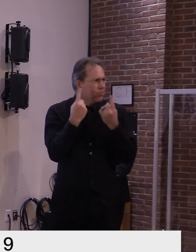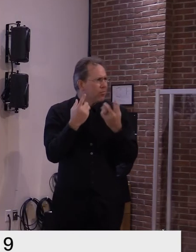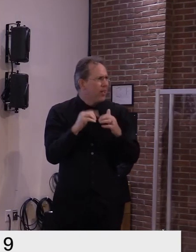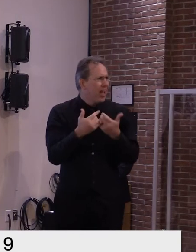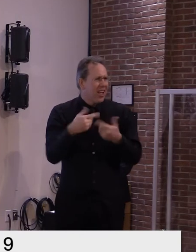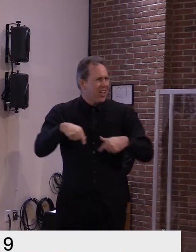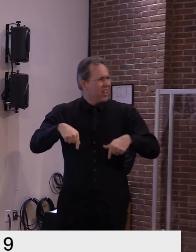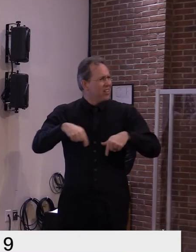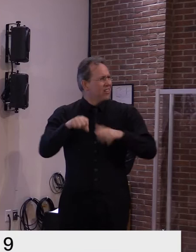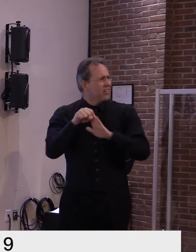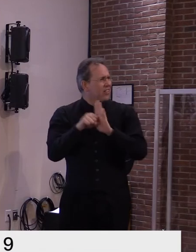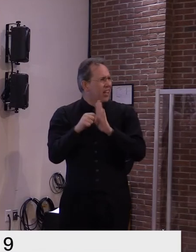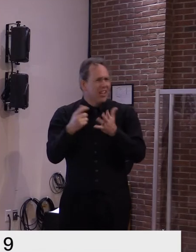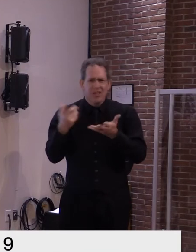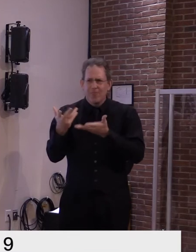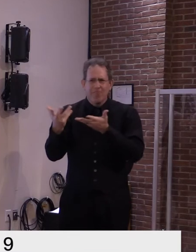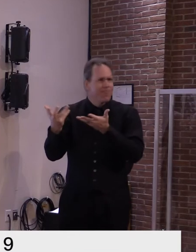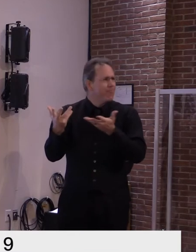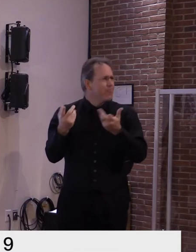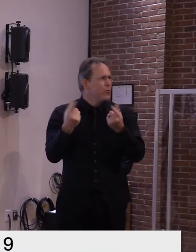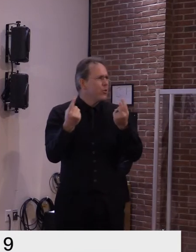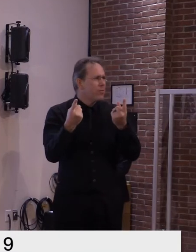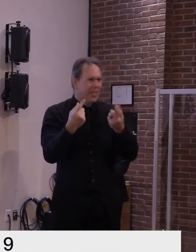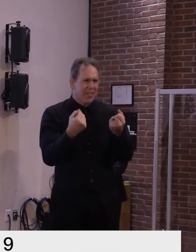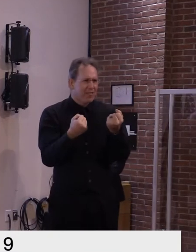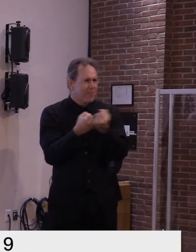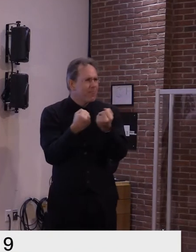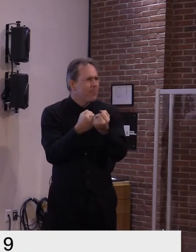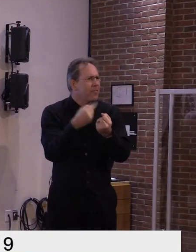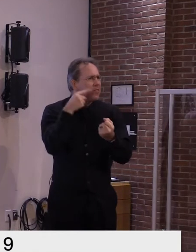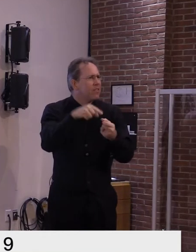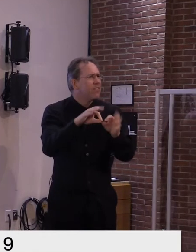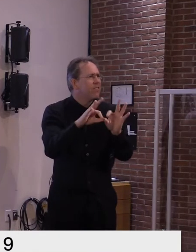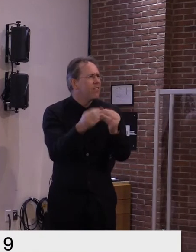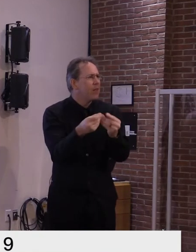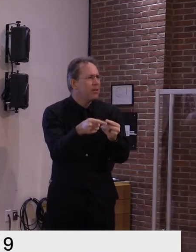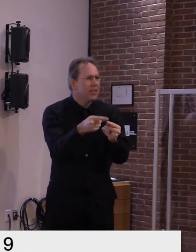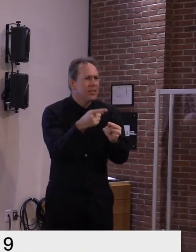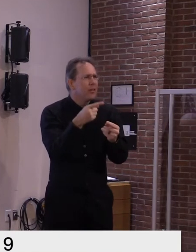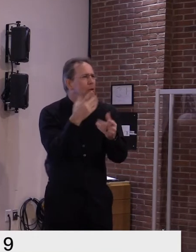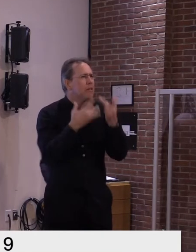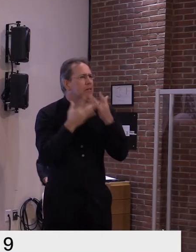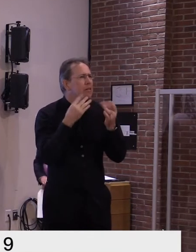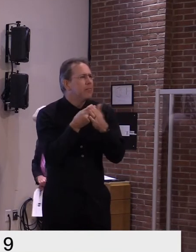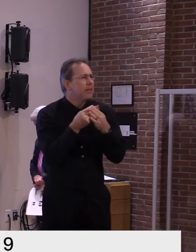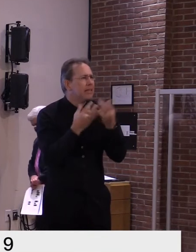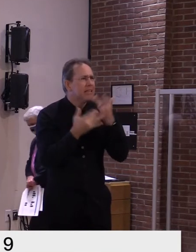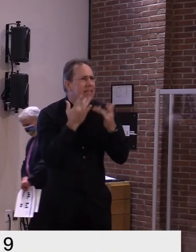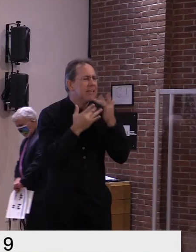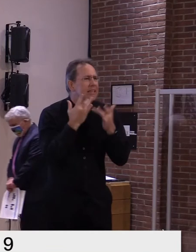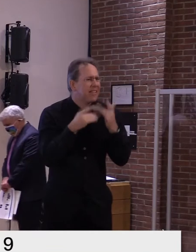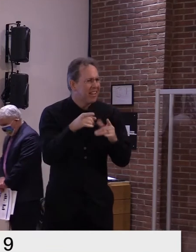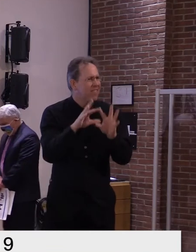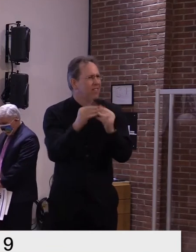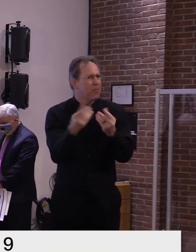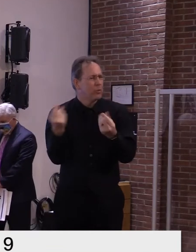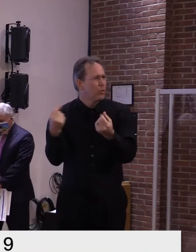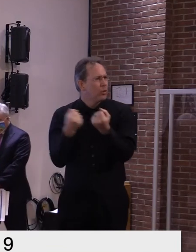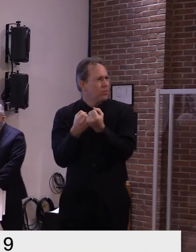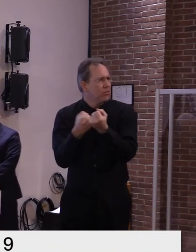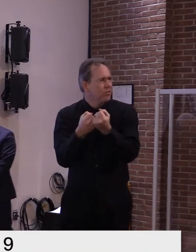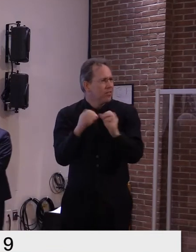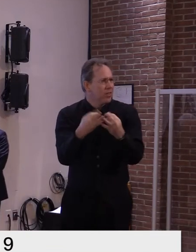to provide alternative ways to support these people while they wait?